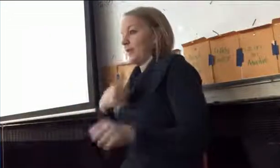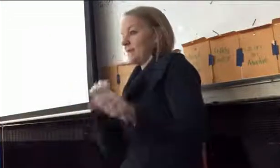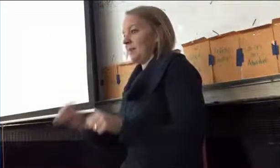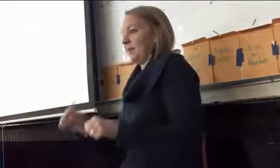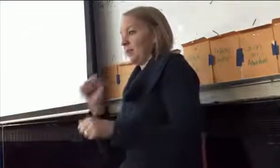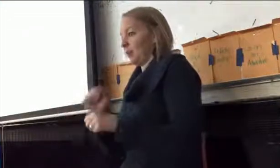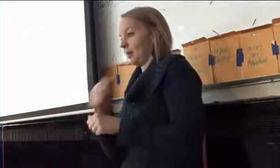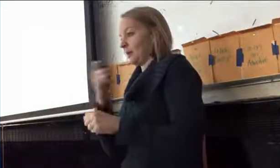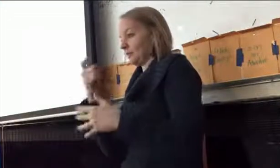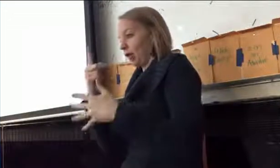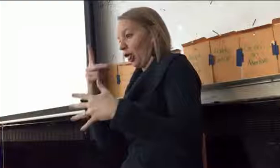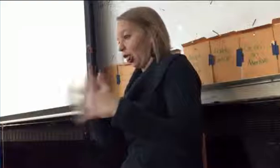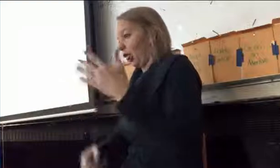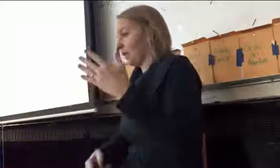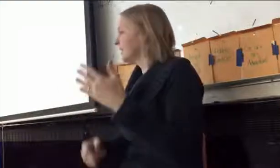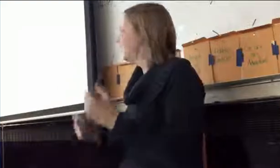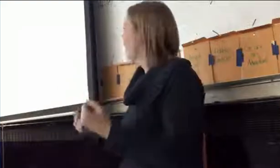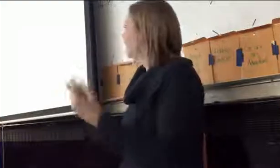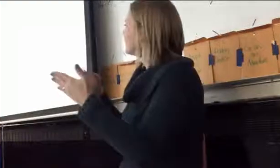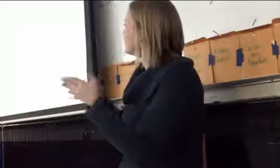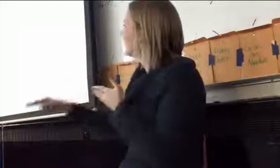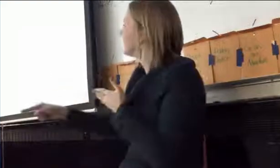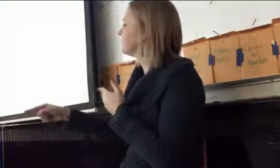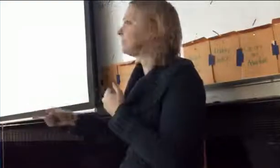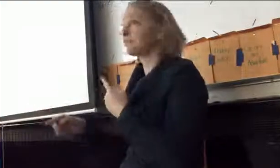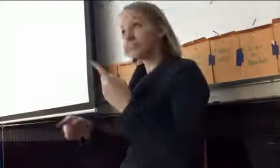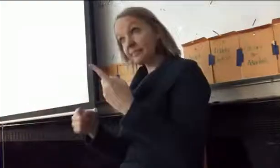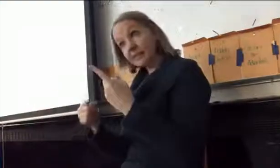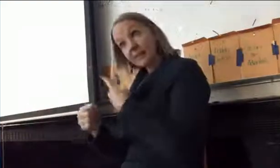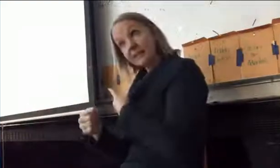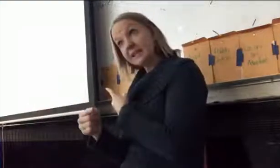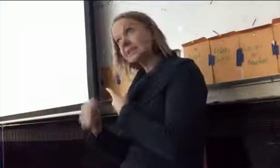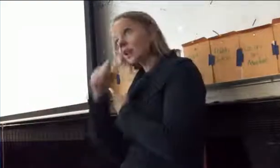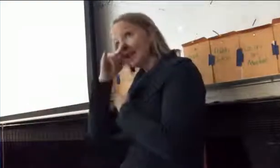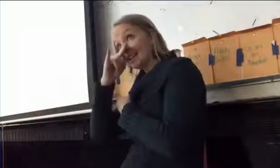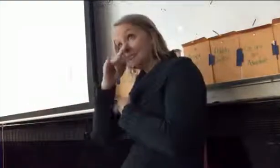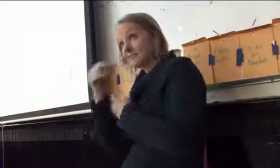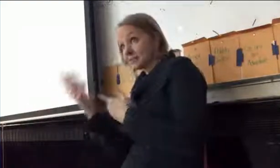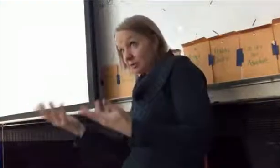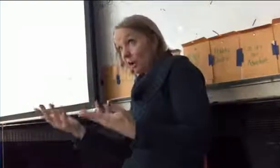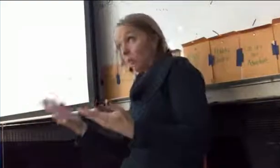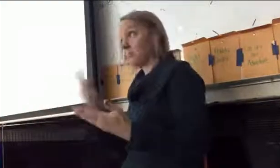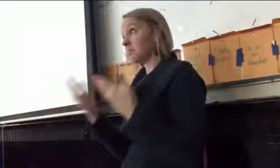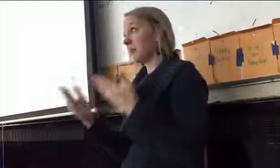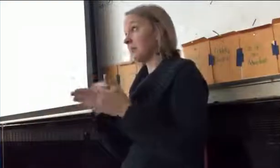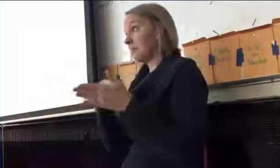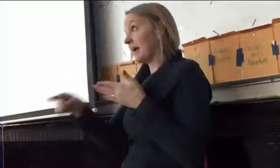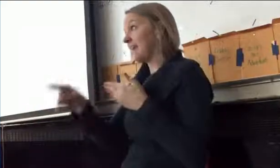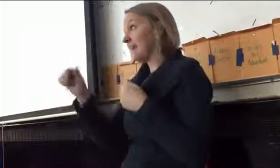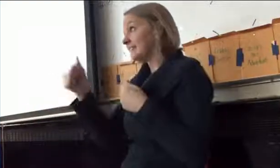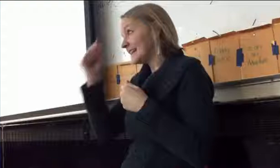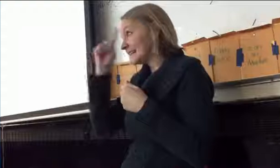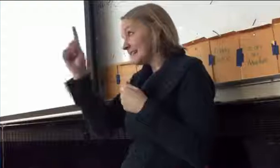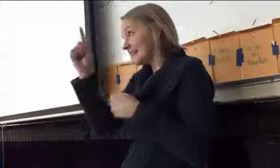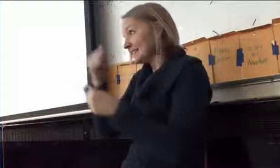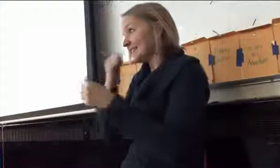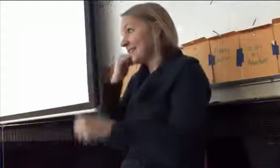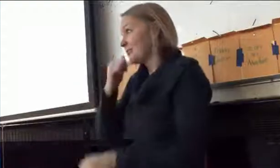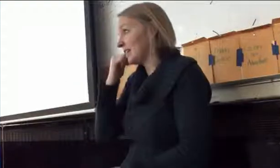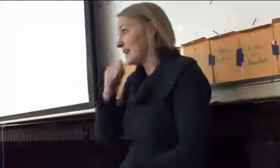to work. Yes? How much do these guys? Well, these are kids, so they're probably going to be paid that usual 10 cents a